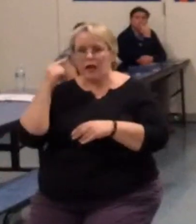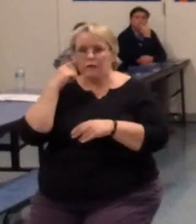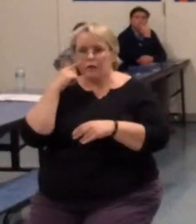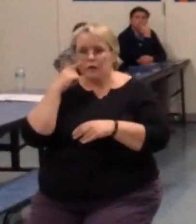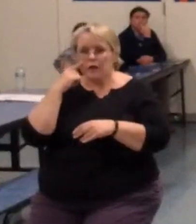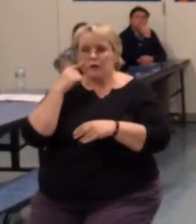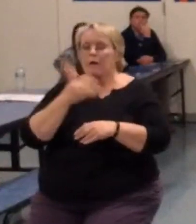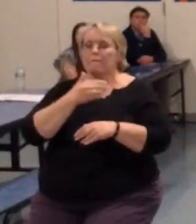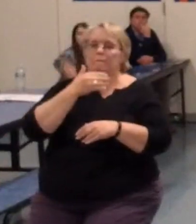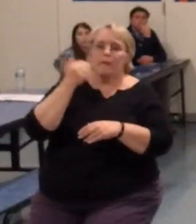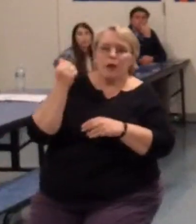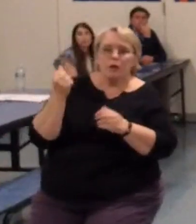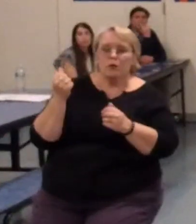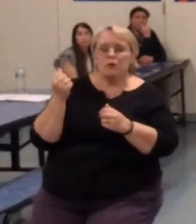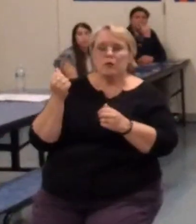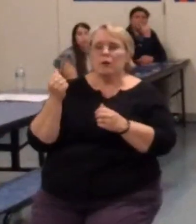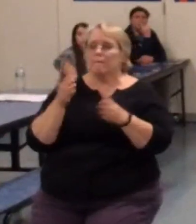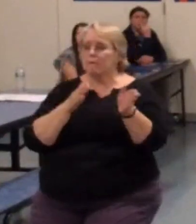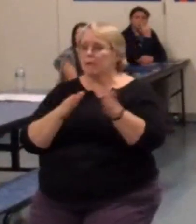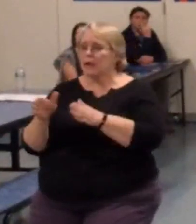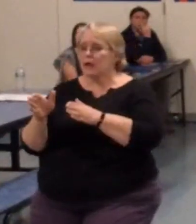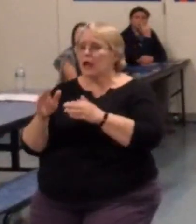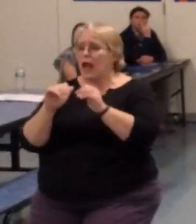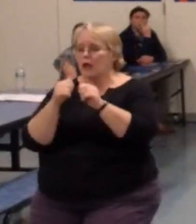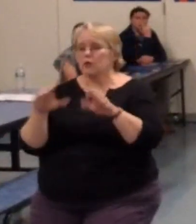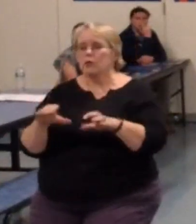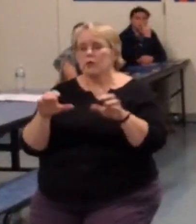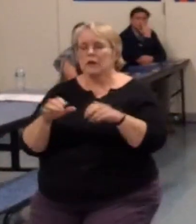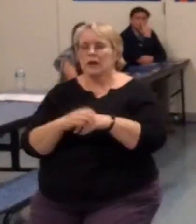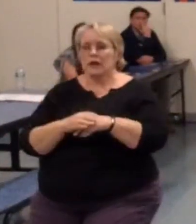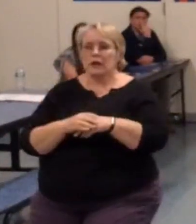be alternatives and a better plan on how to do this.